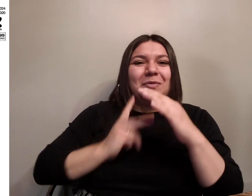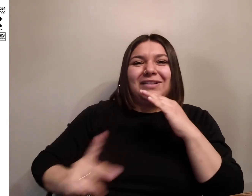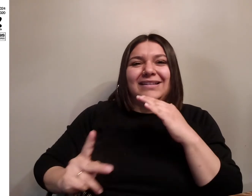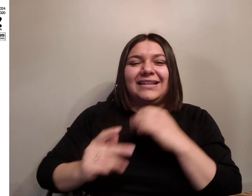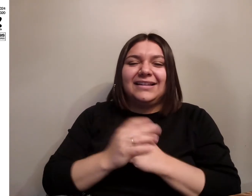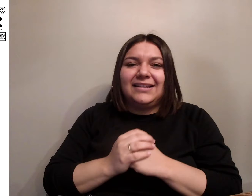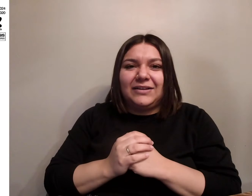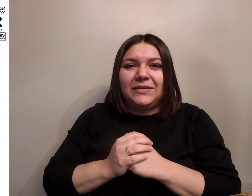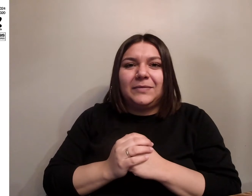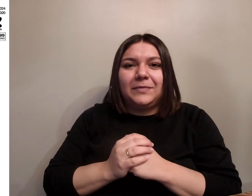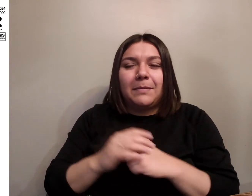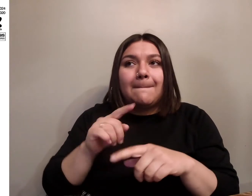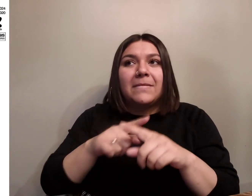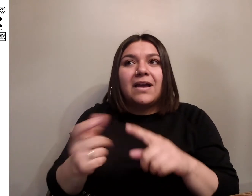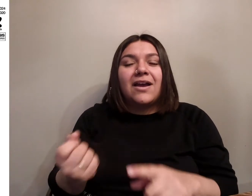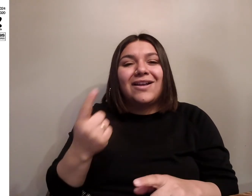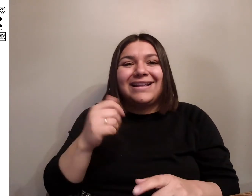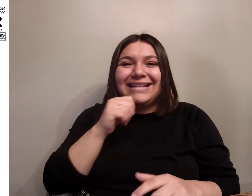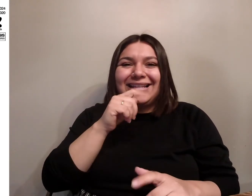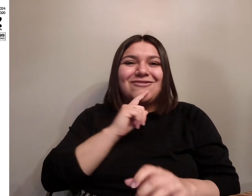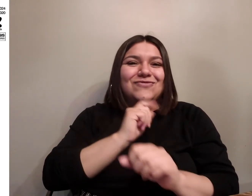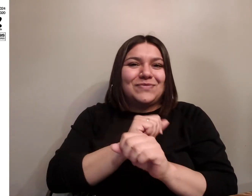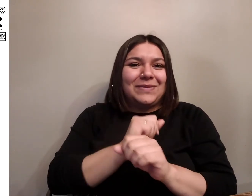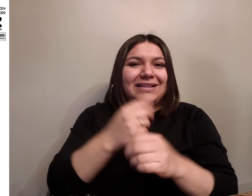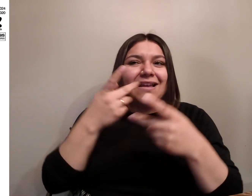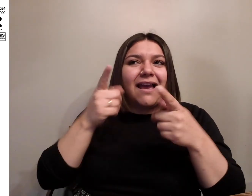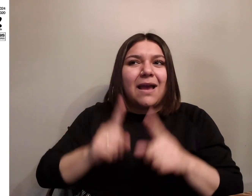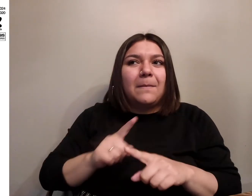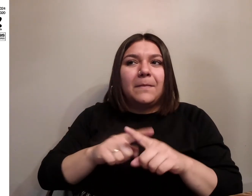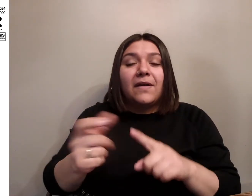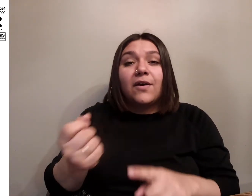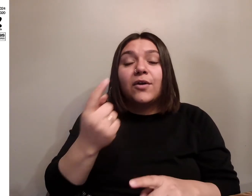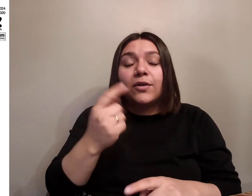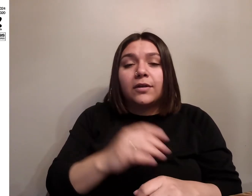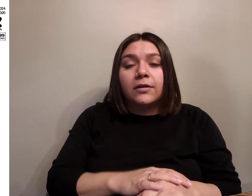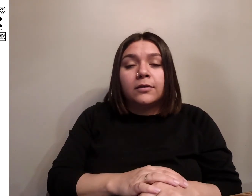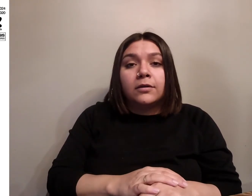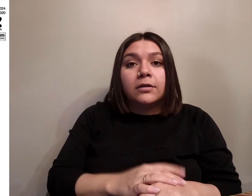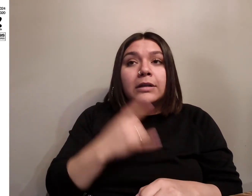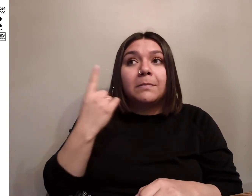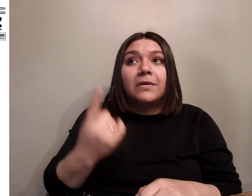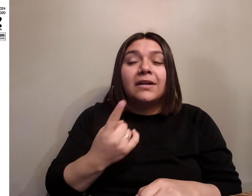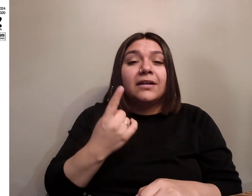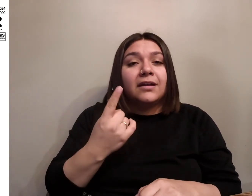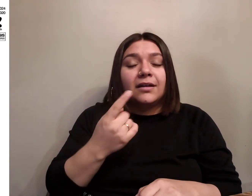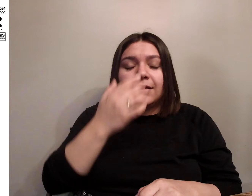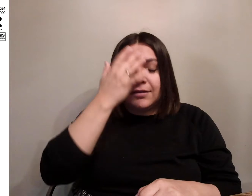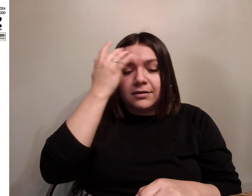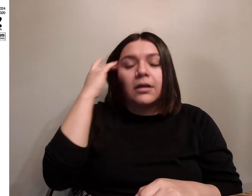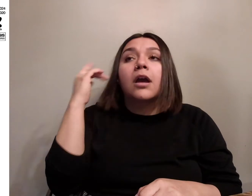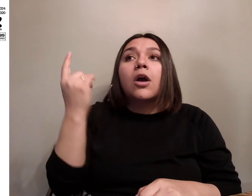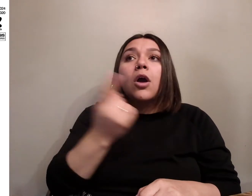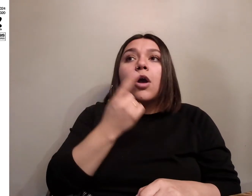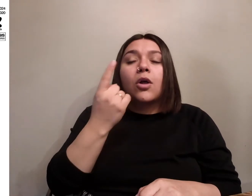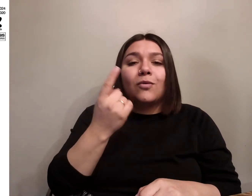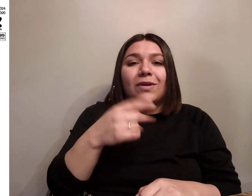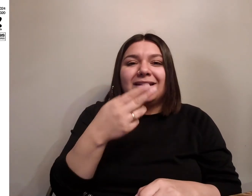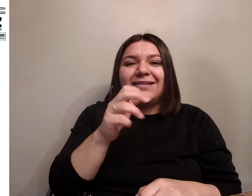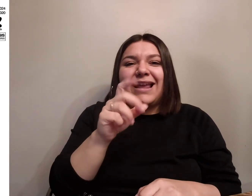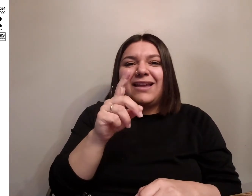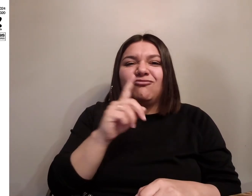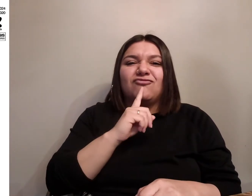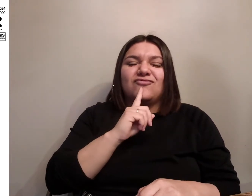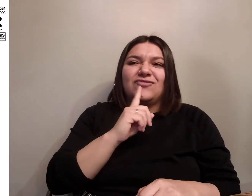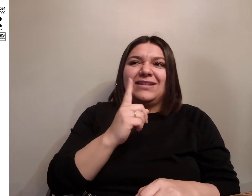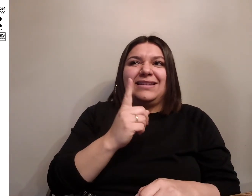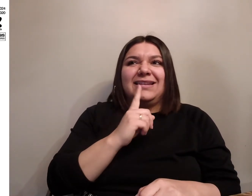no one can really predict what's really going to happen. I mean, it's always felt to me